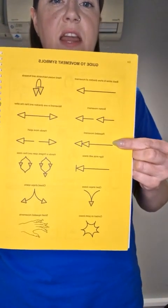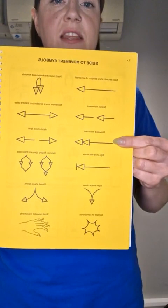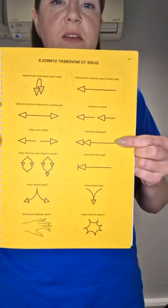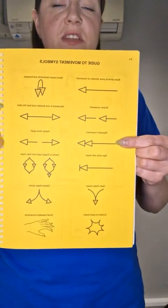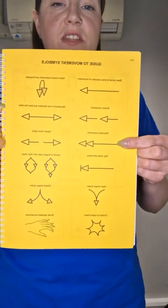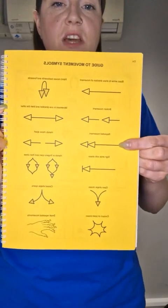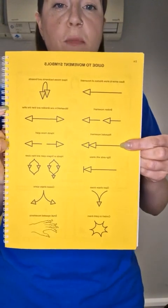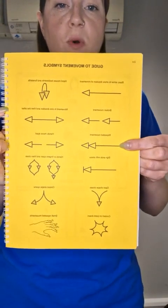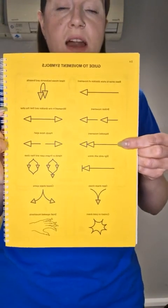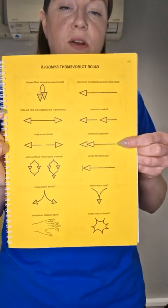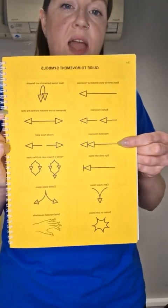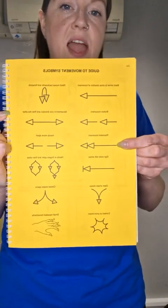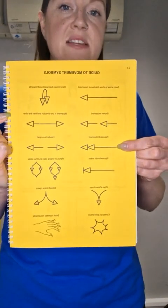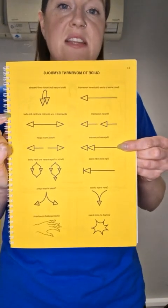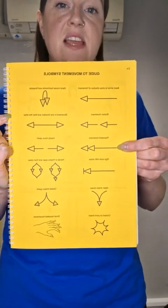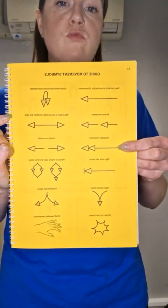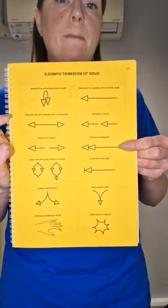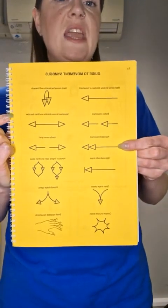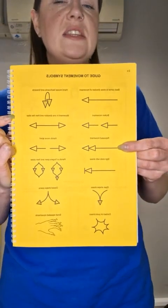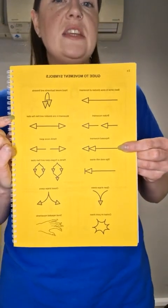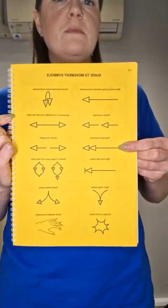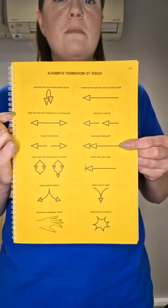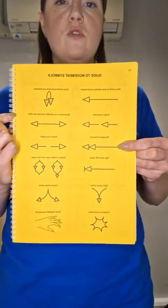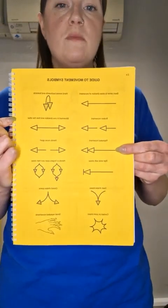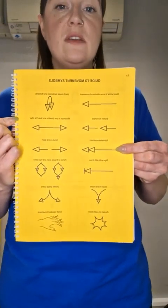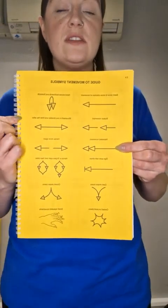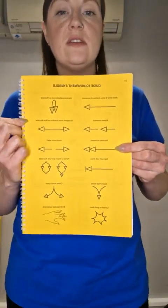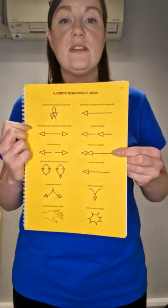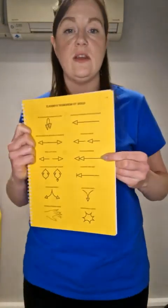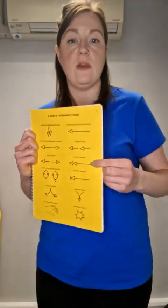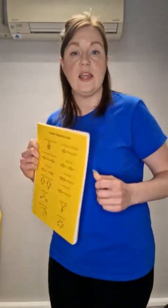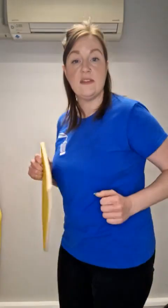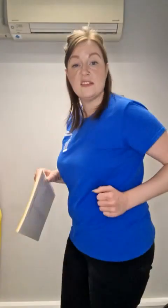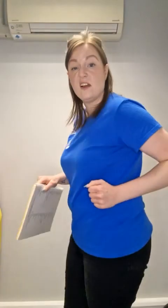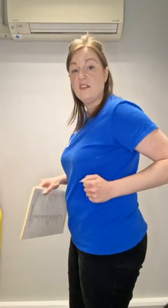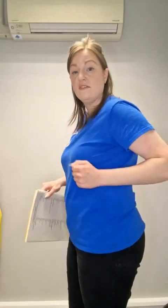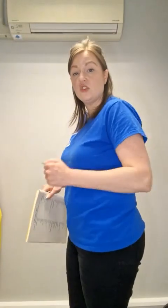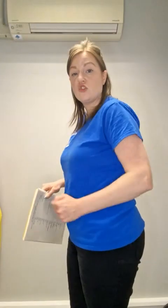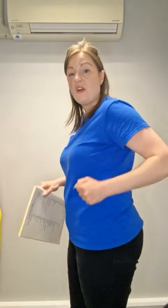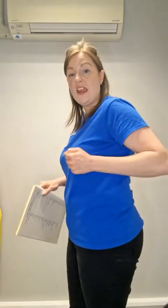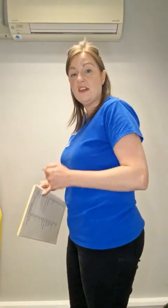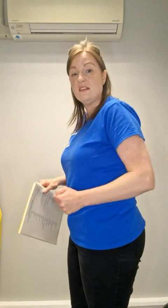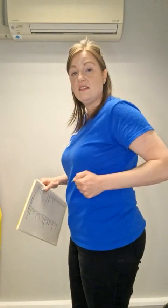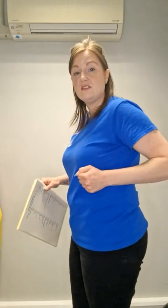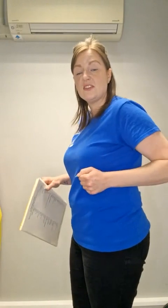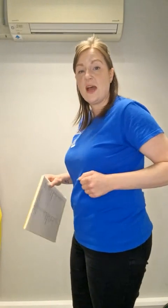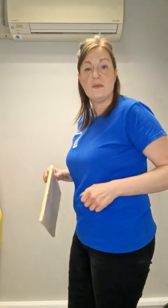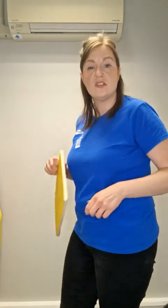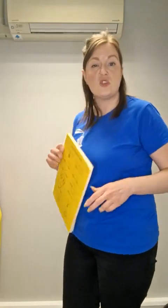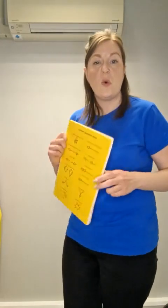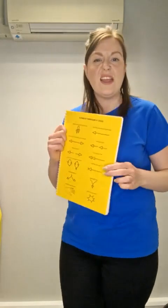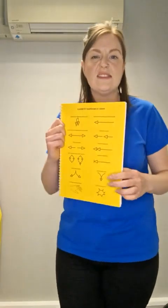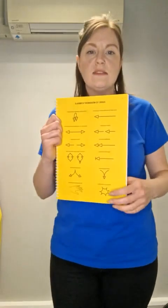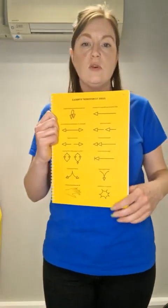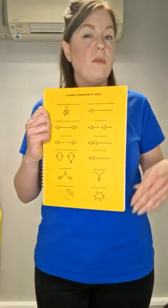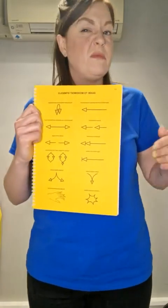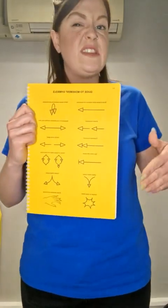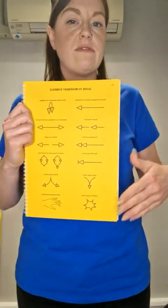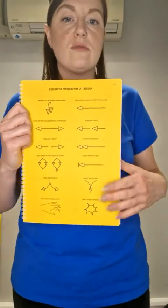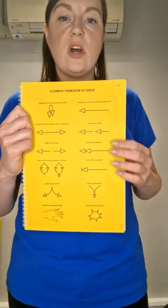Anything with a double arrowhead is a repeated movement. So like in the sign for train, just happens twice or several